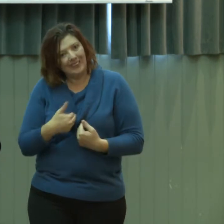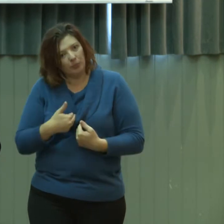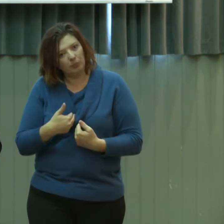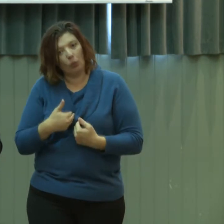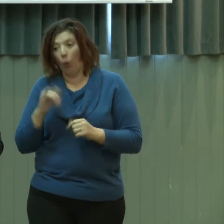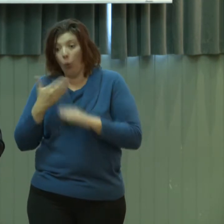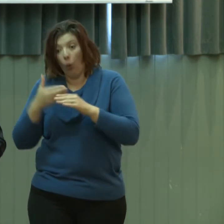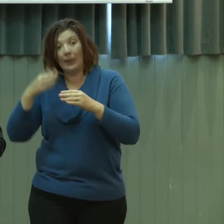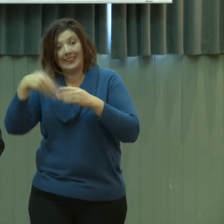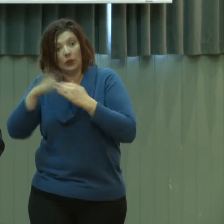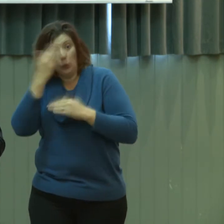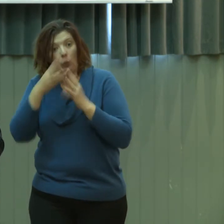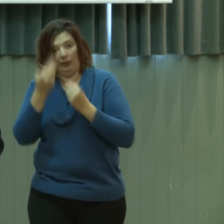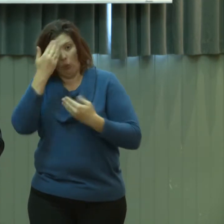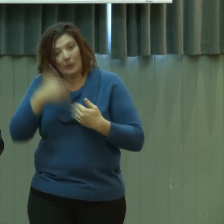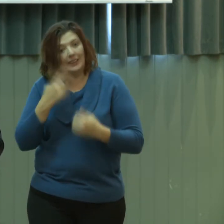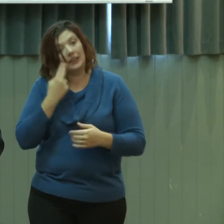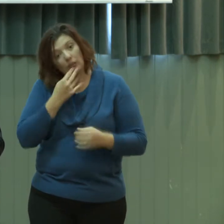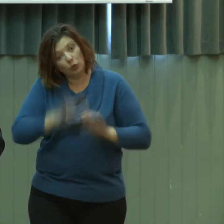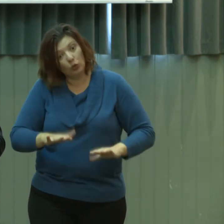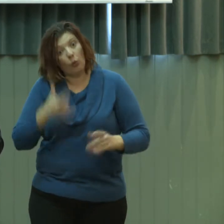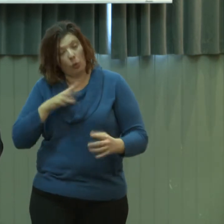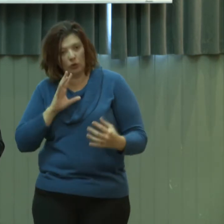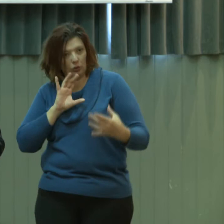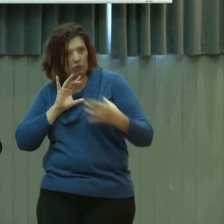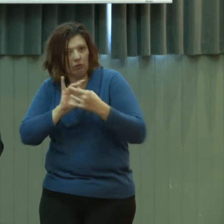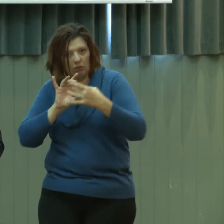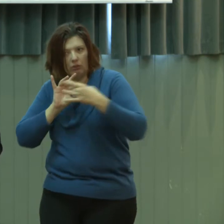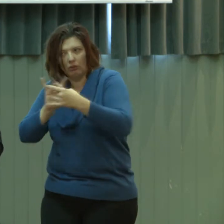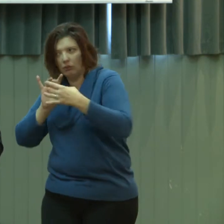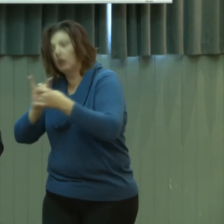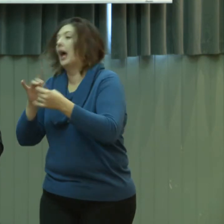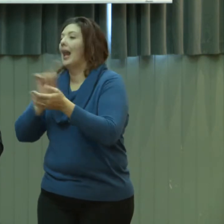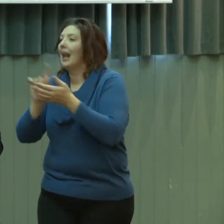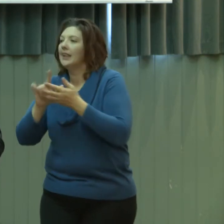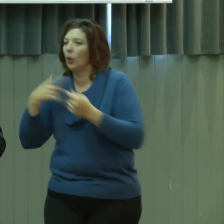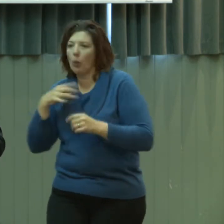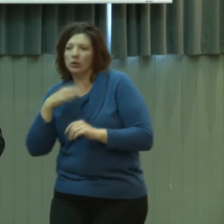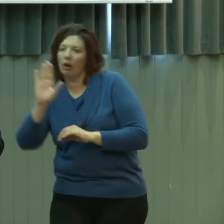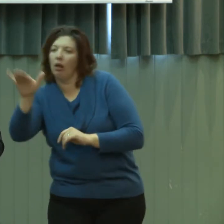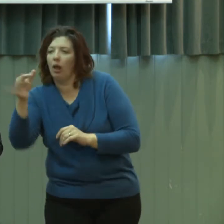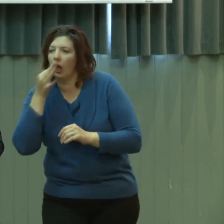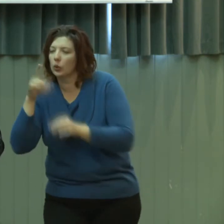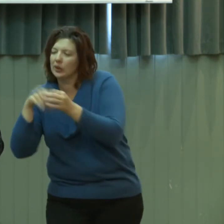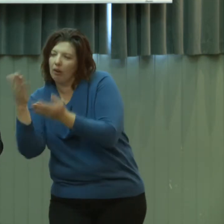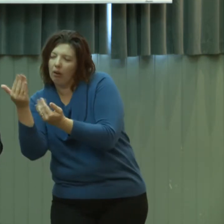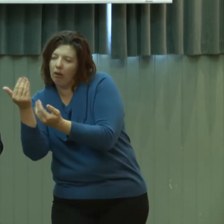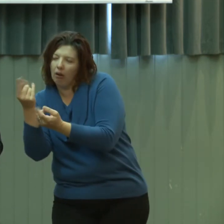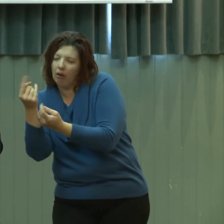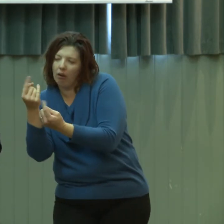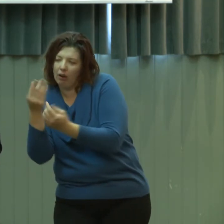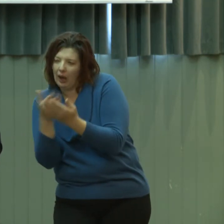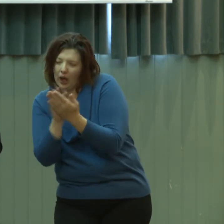school with deaf kids and autism, because we would like to pick their brains at some point to ask them